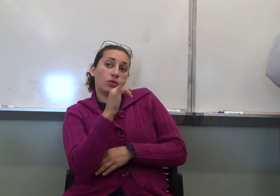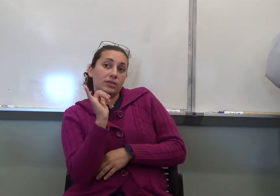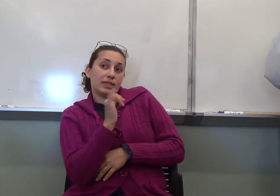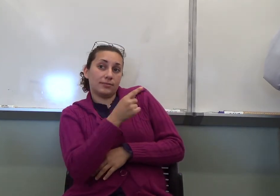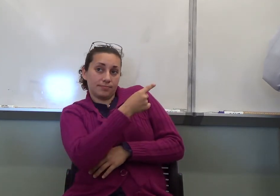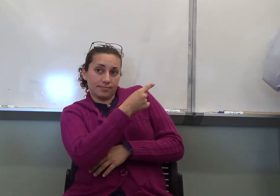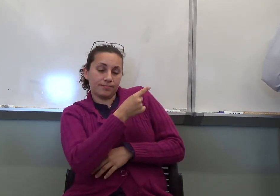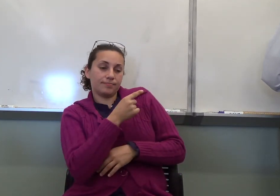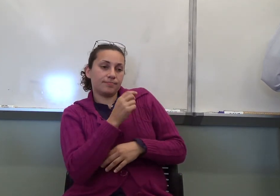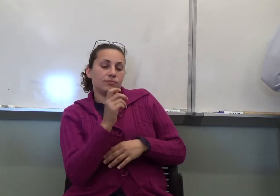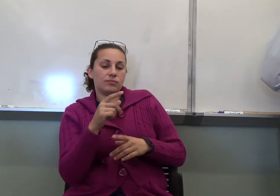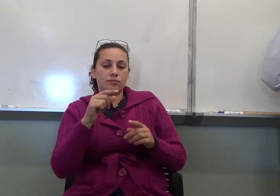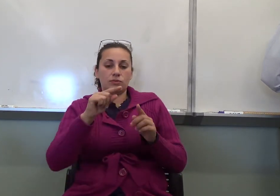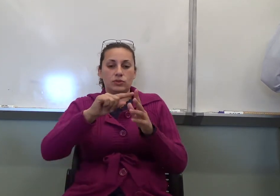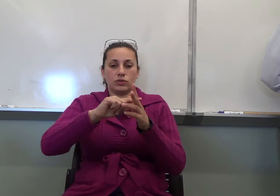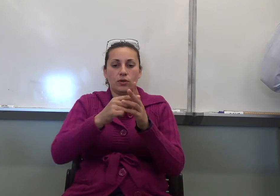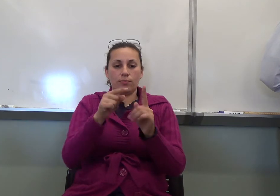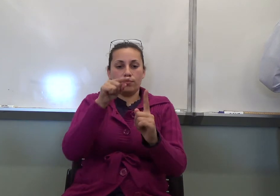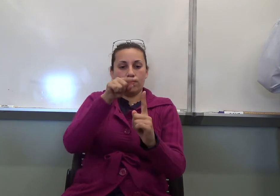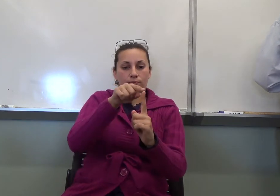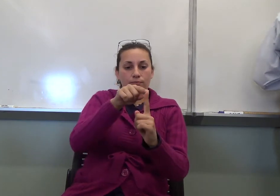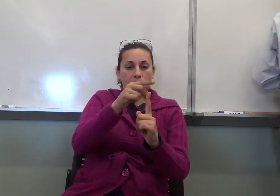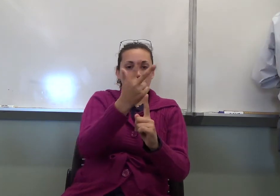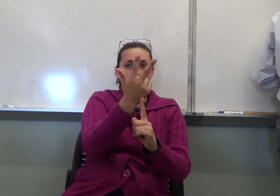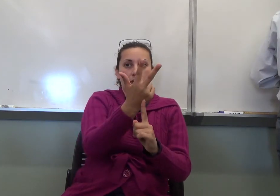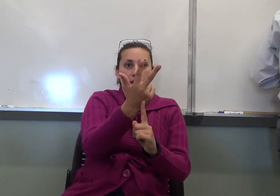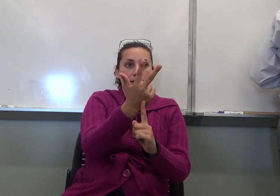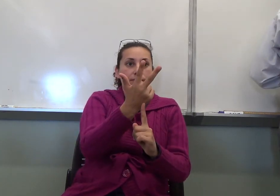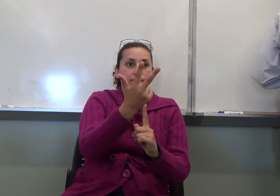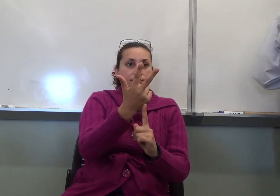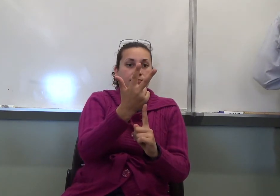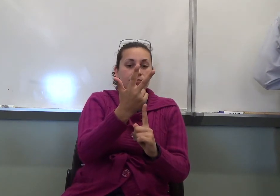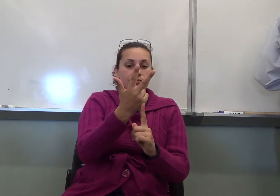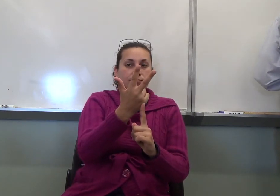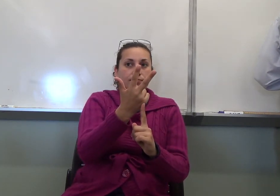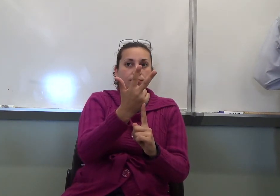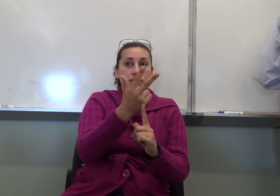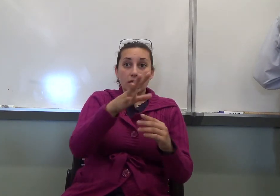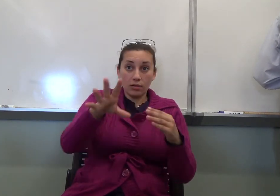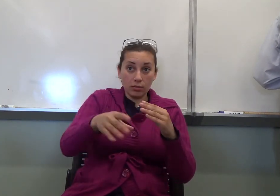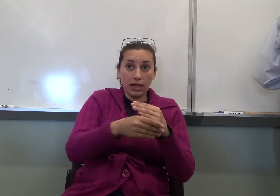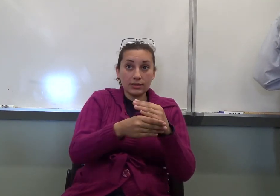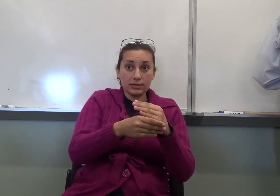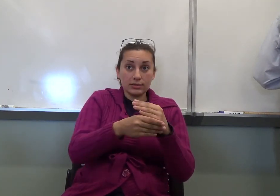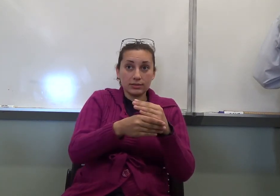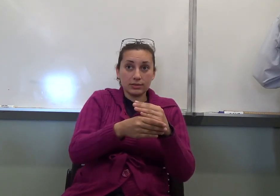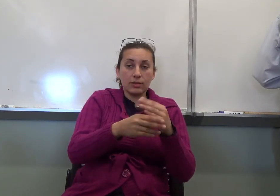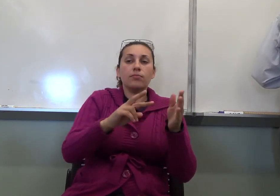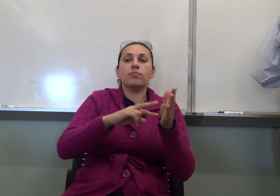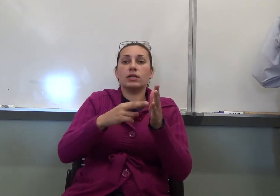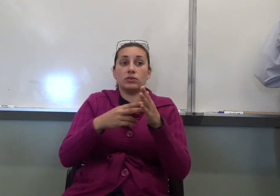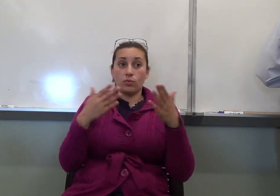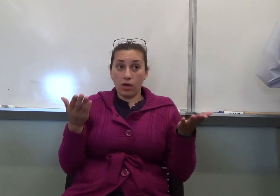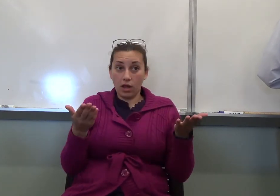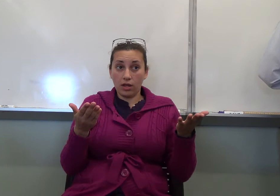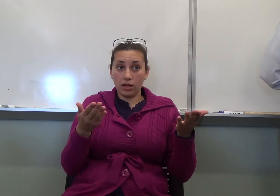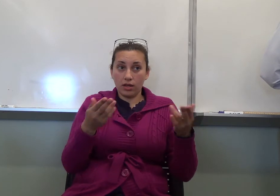3, put a dot there as our starting point. Plus means we're increasing. Increasing for the real line is always to the right.